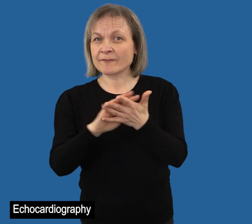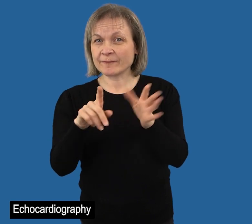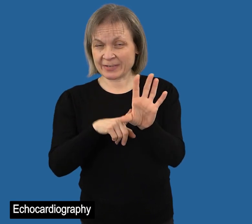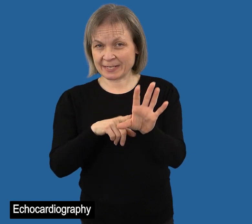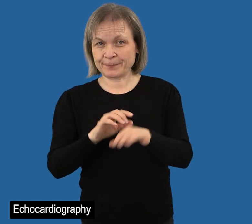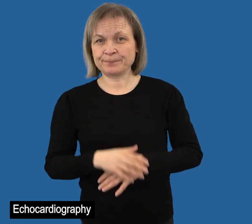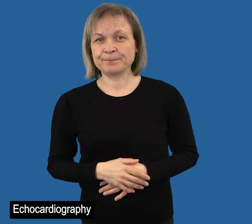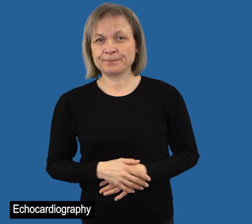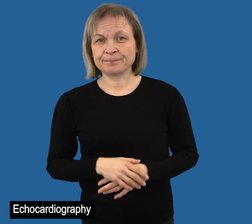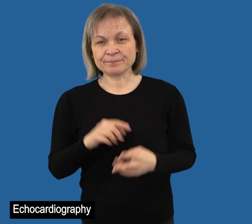Echocardiography.